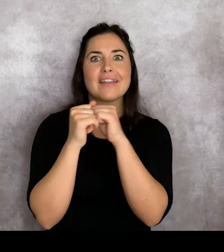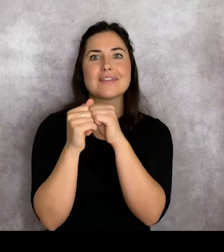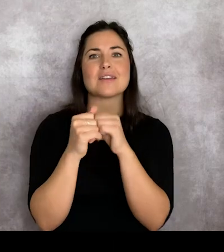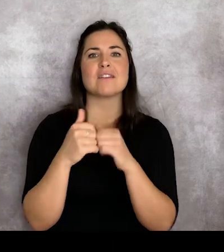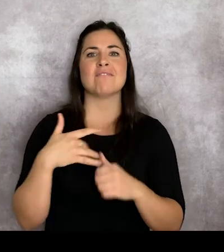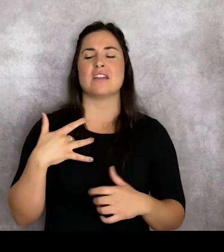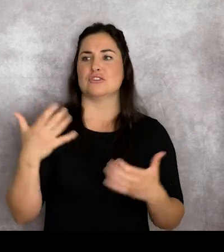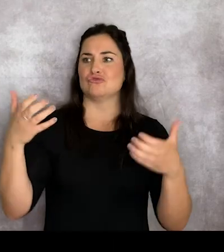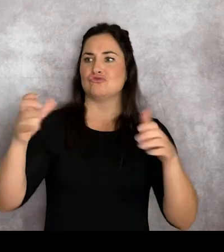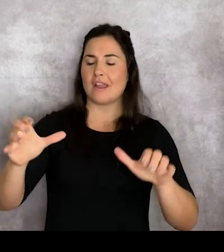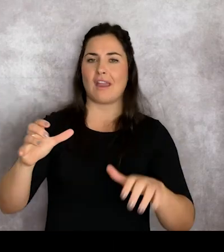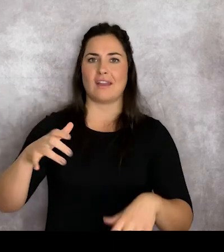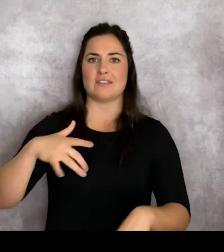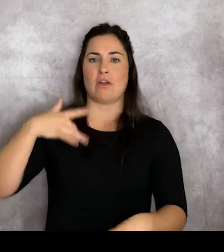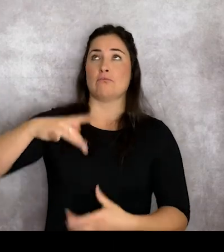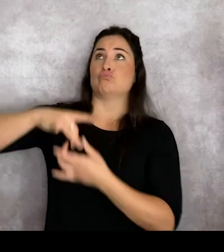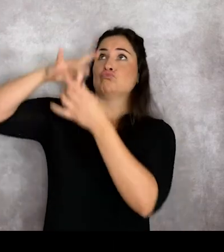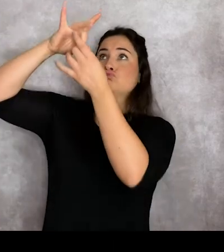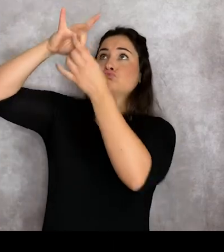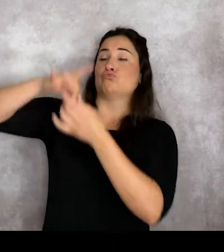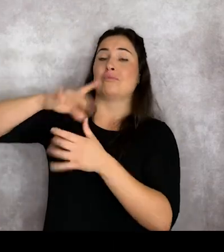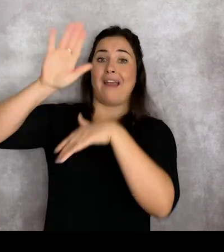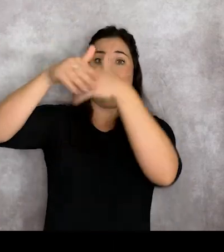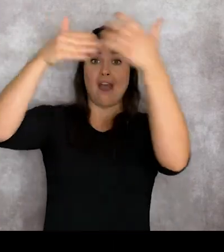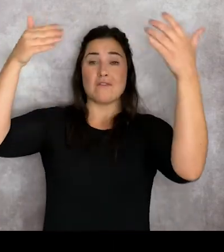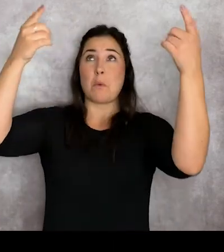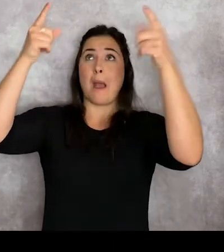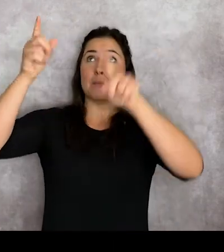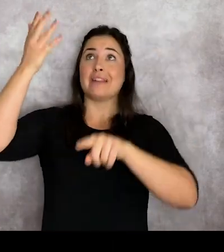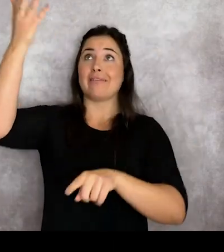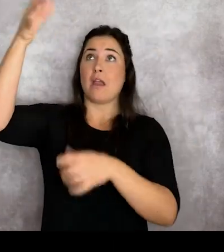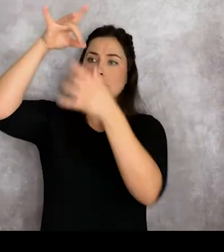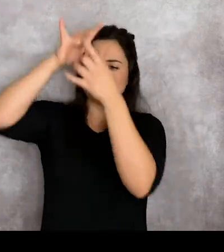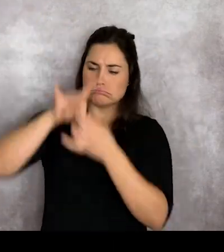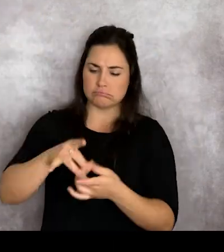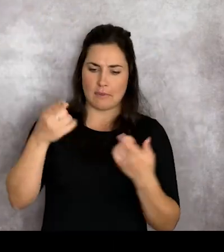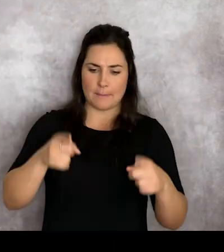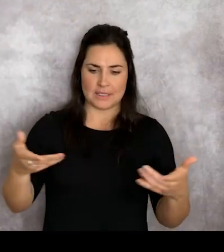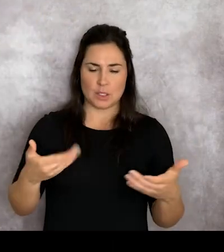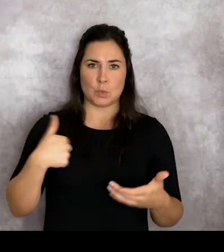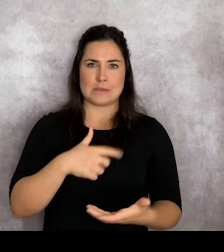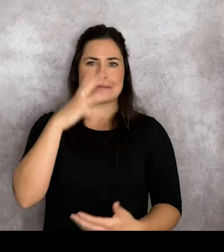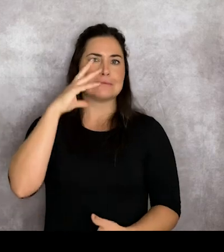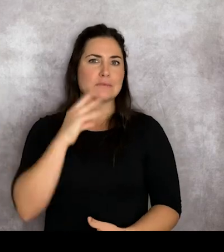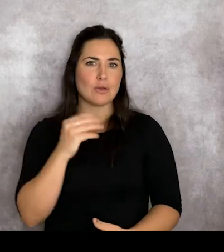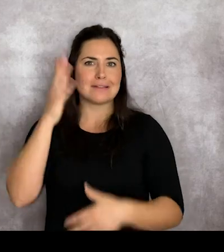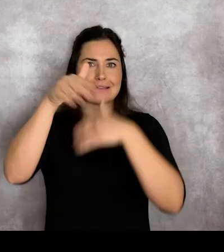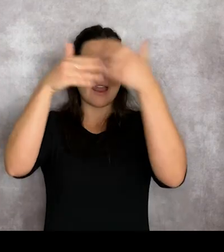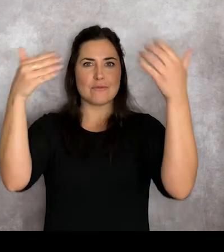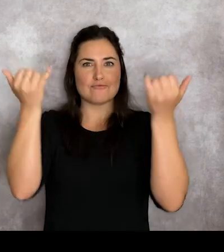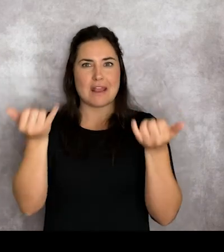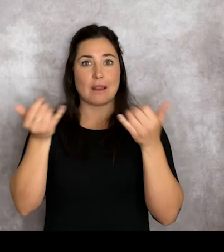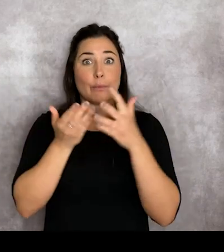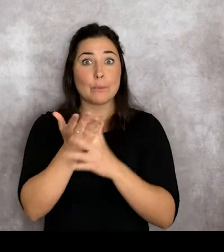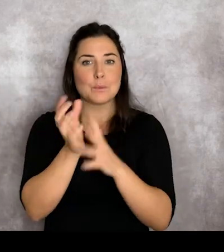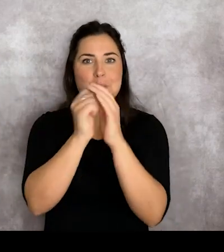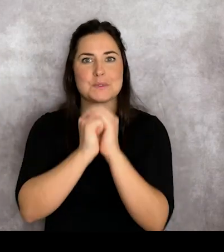us a chance to align ourselves with what's going on in heaven. It allows us to experience what's going on in heaven and